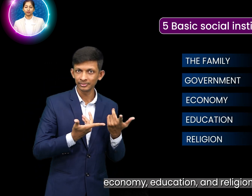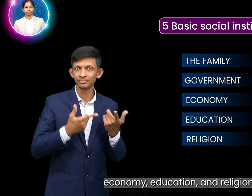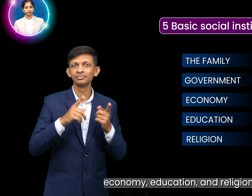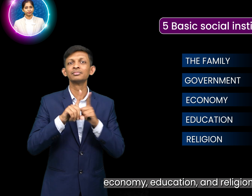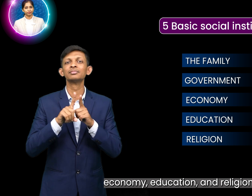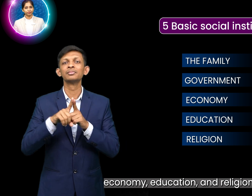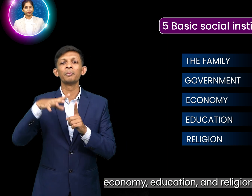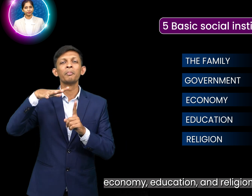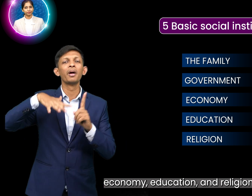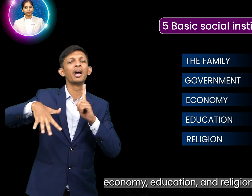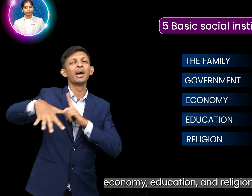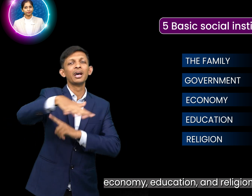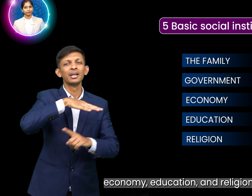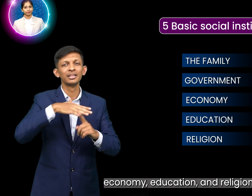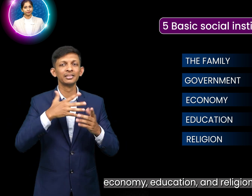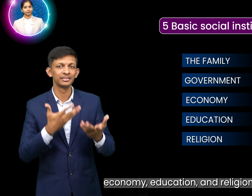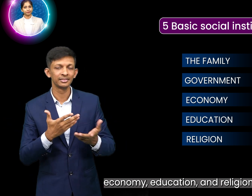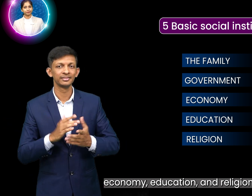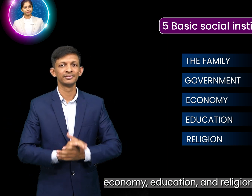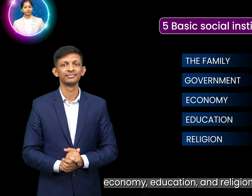religion.